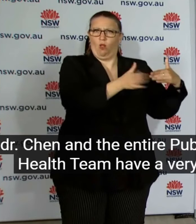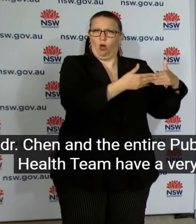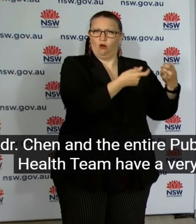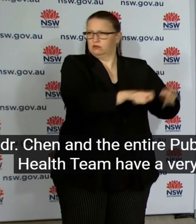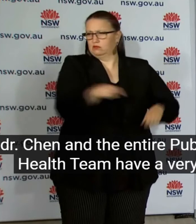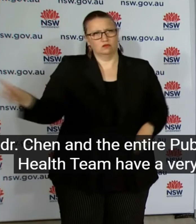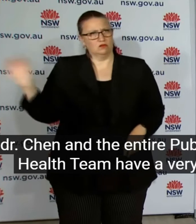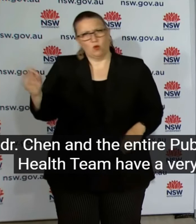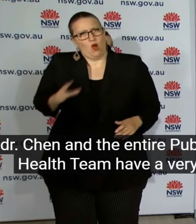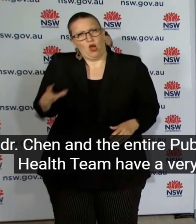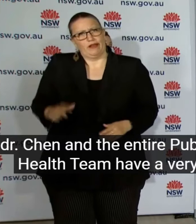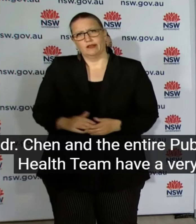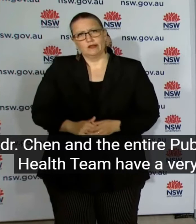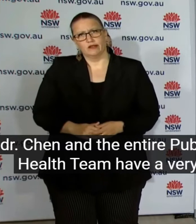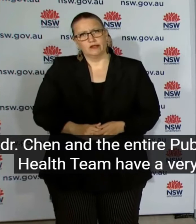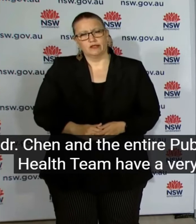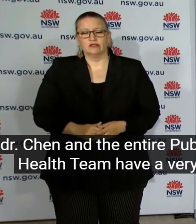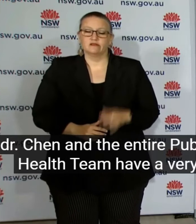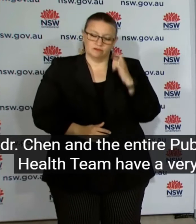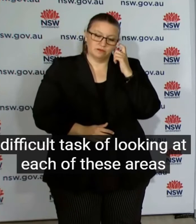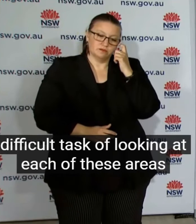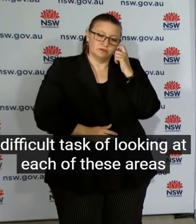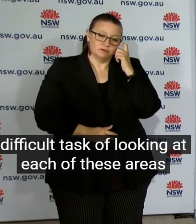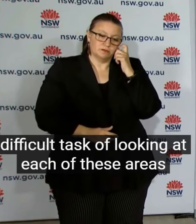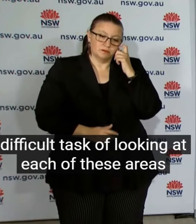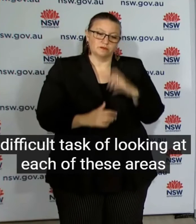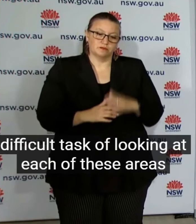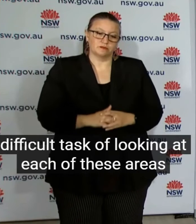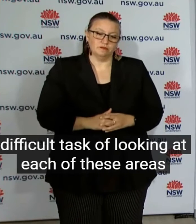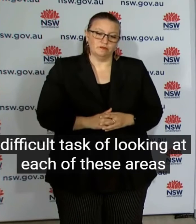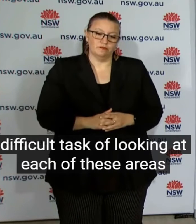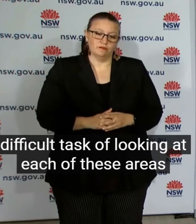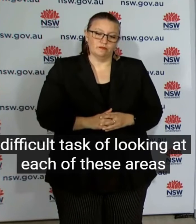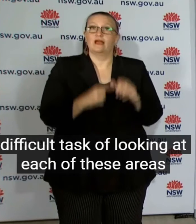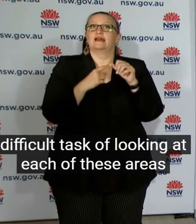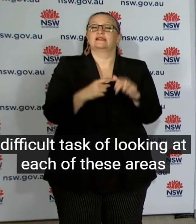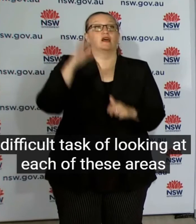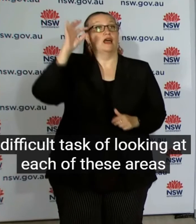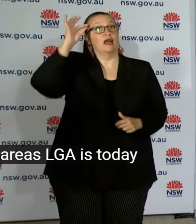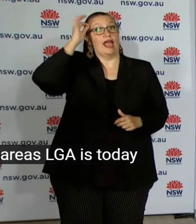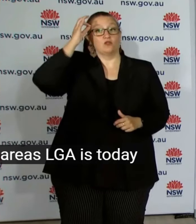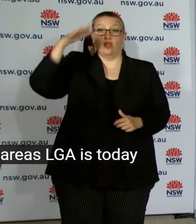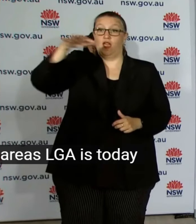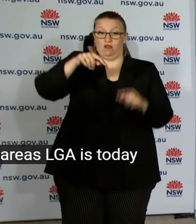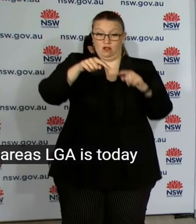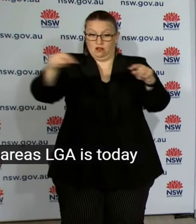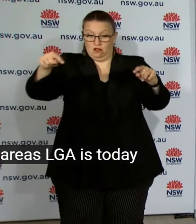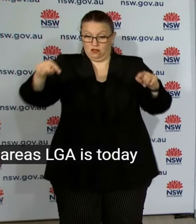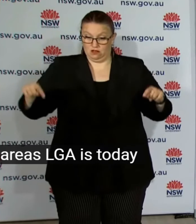areas. LGAs, to date anyway, have been chosen as the boundary that's a little easier to deal with and to communicate to the